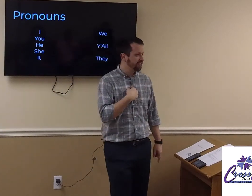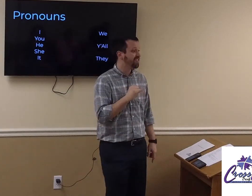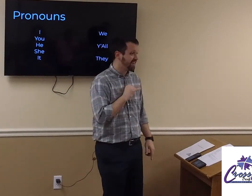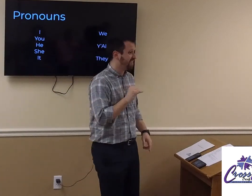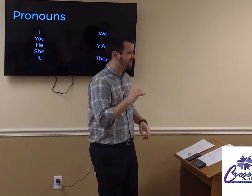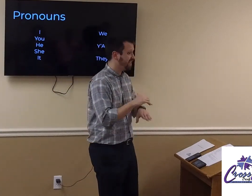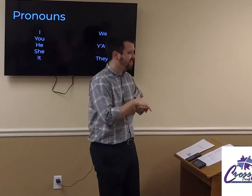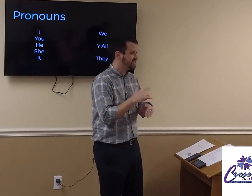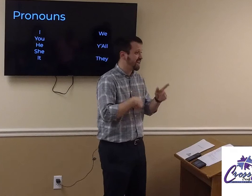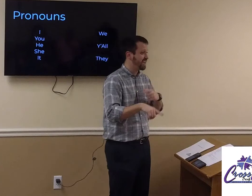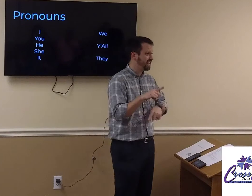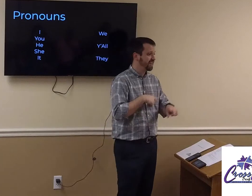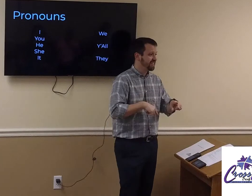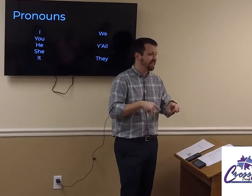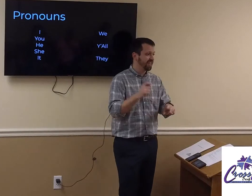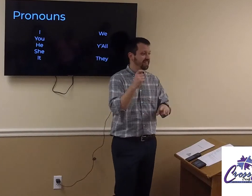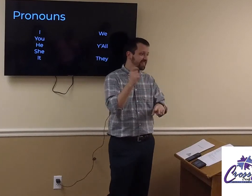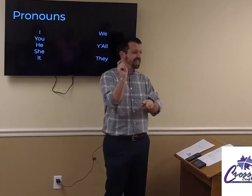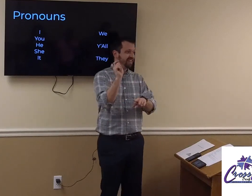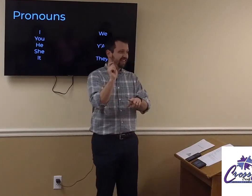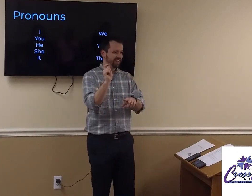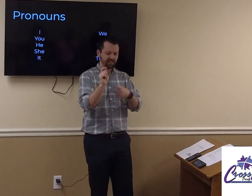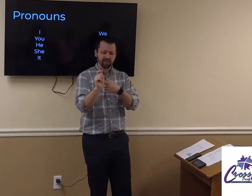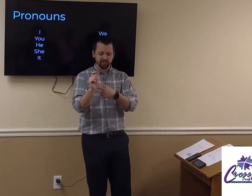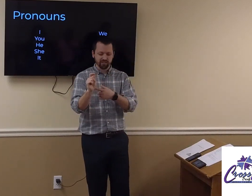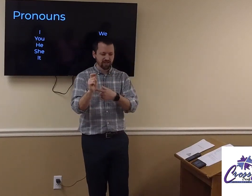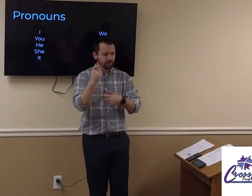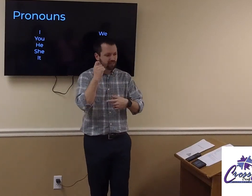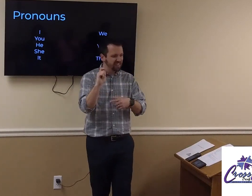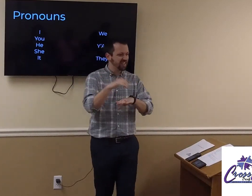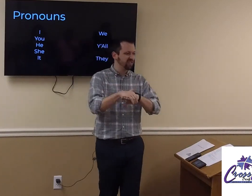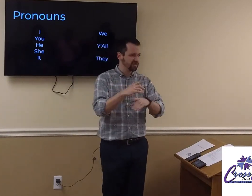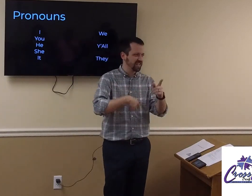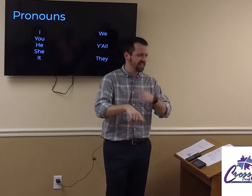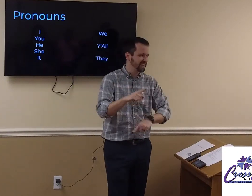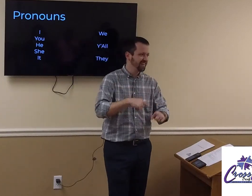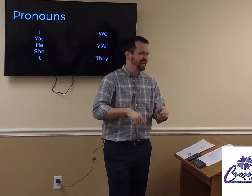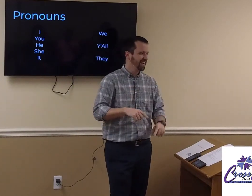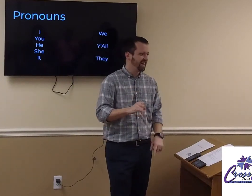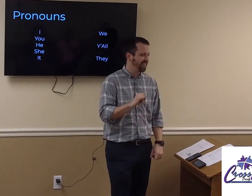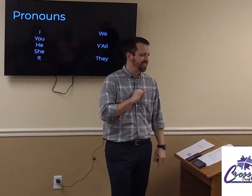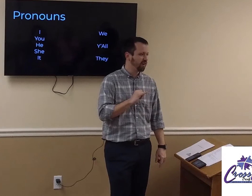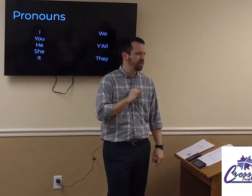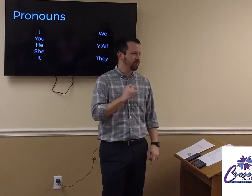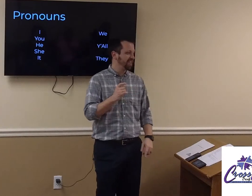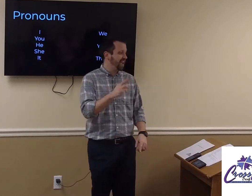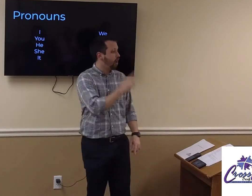Yes, it is. That is an English sign. That is like the. There's another English sign for you. The English sign. That's always the one. Yeah, and